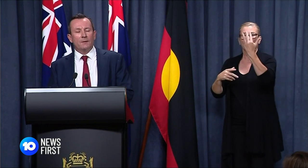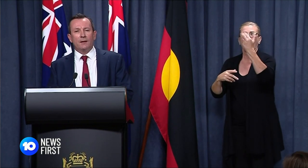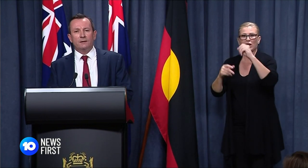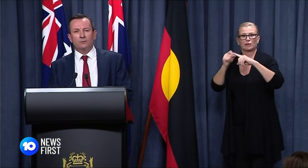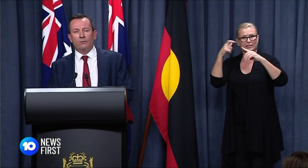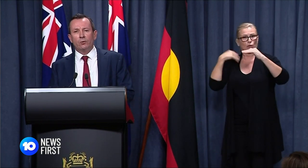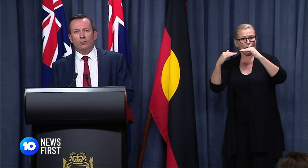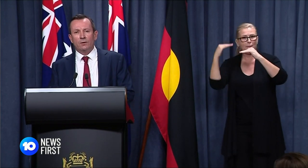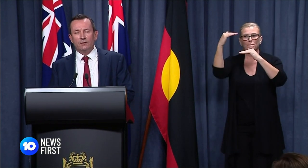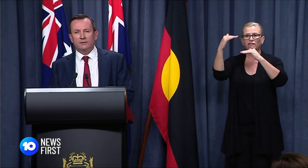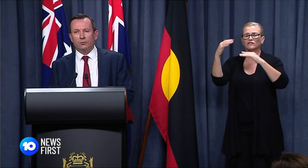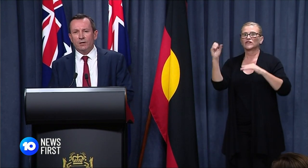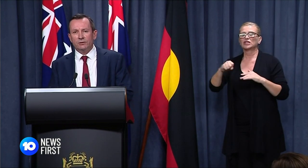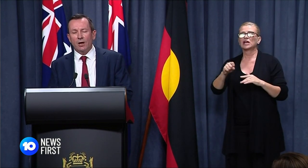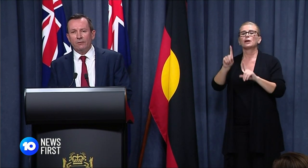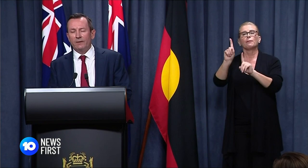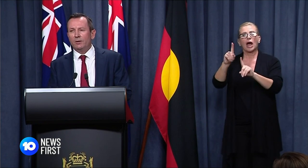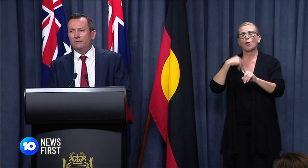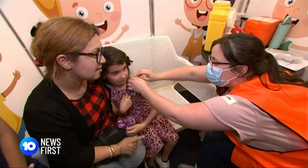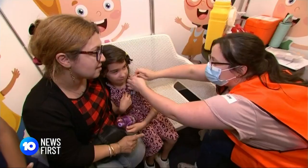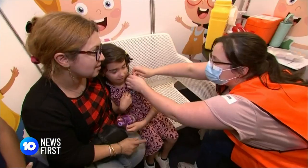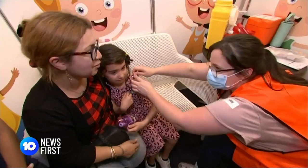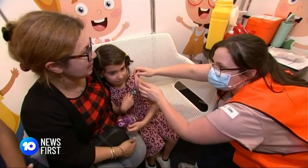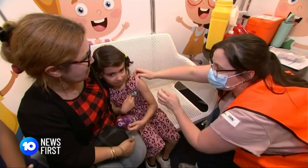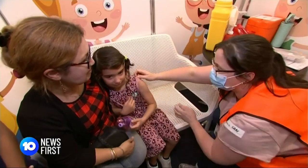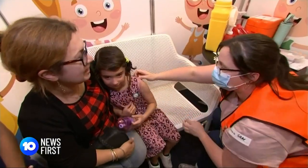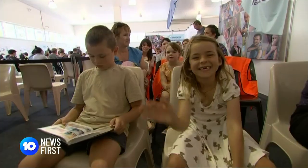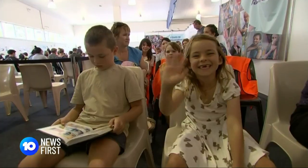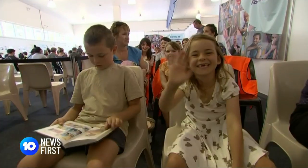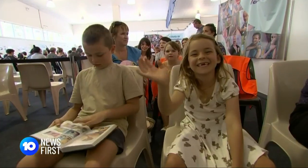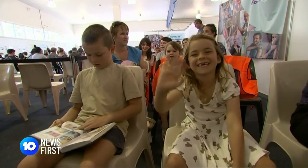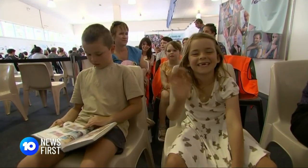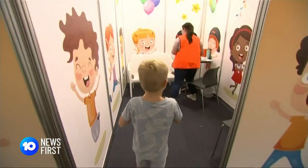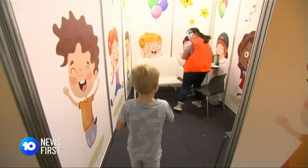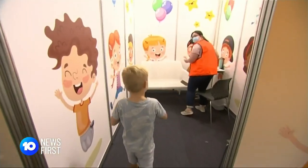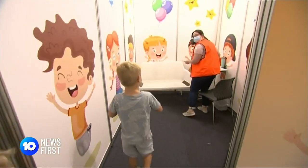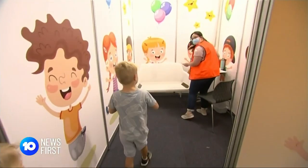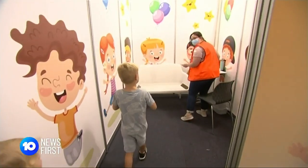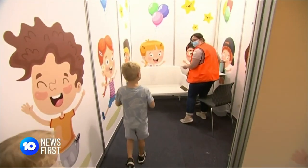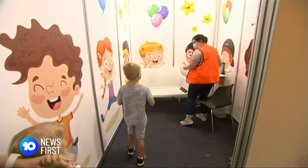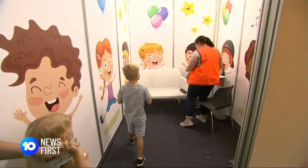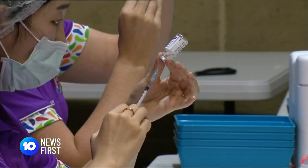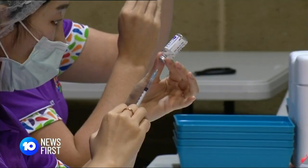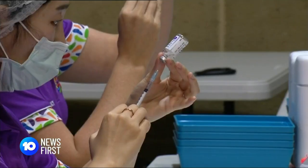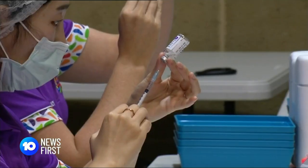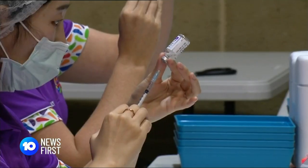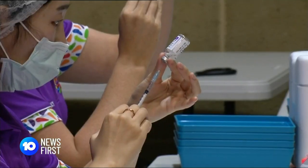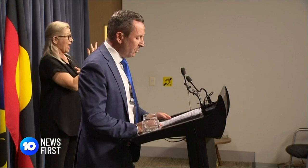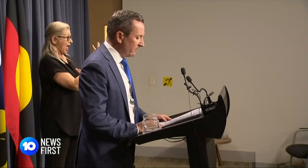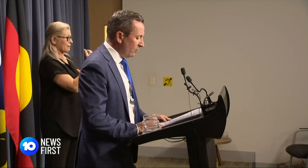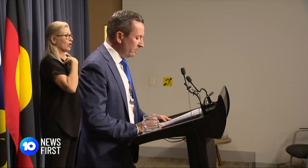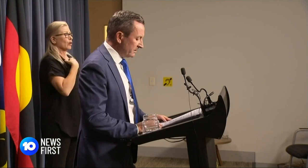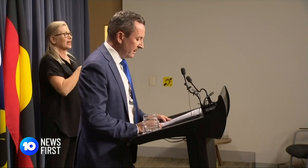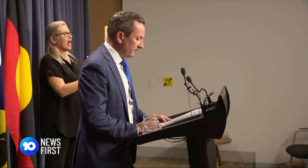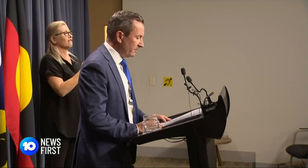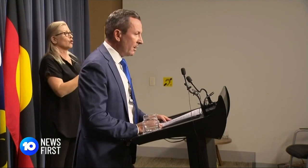to do is review the situation over February. Along with more time for 5 to 11 year olds to get immunised. Today the Premier